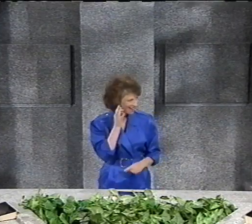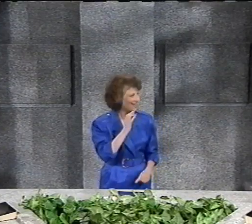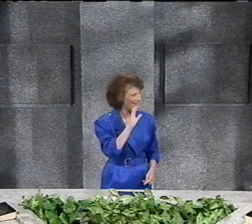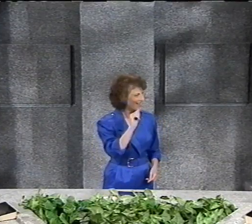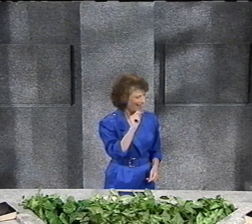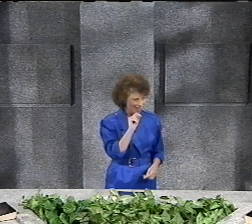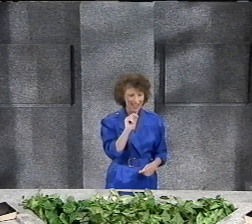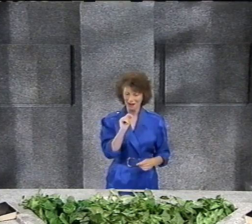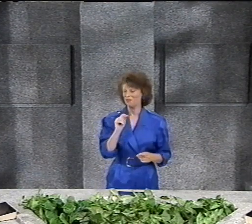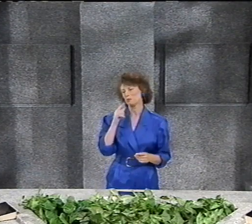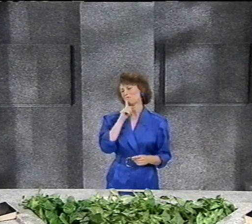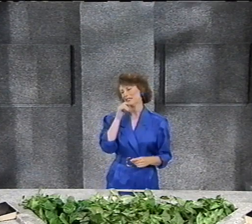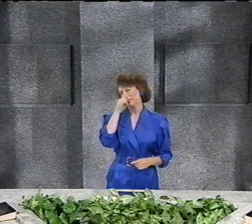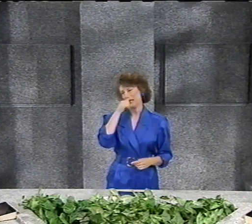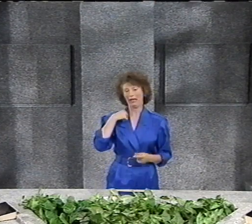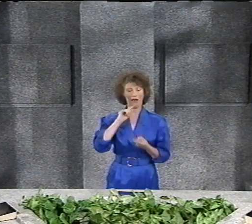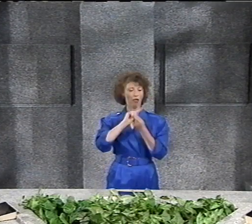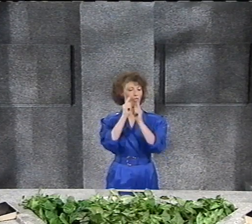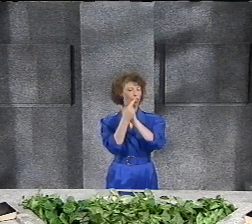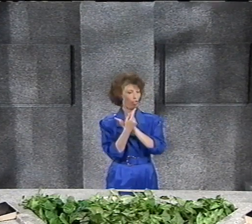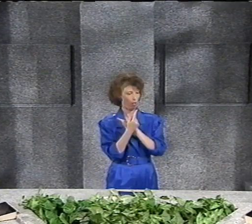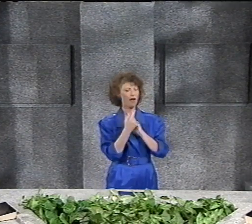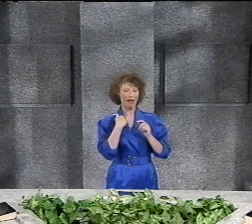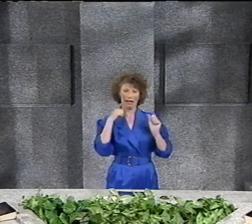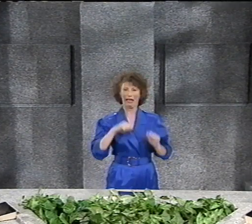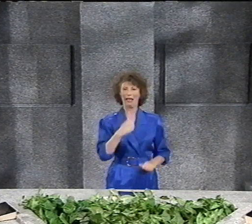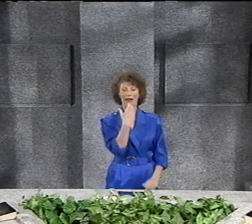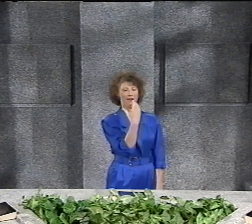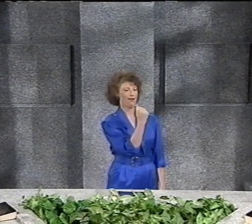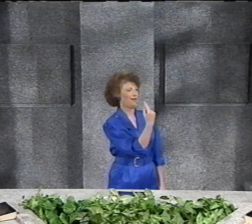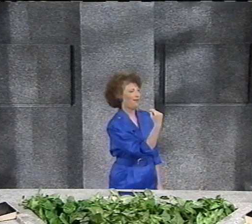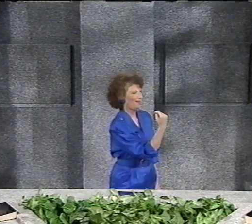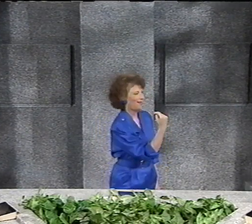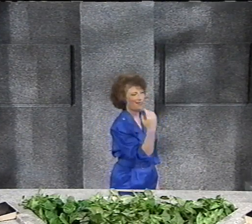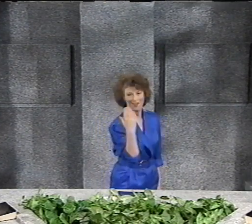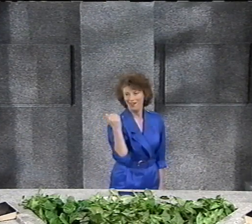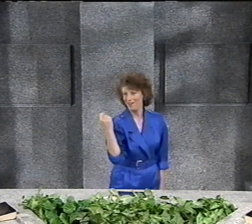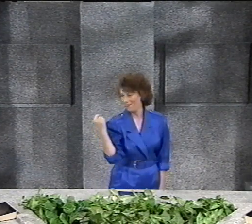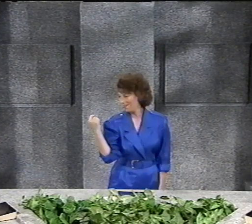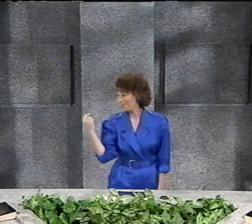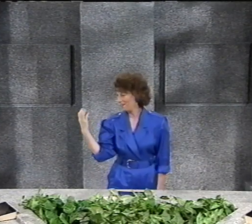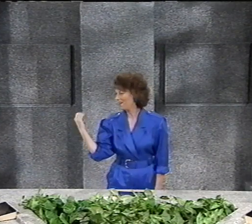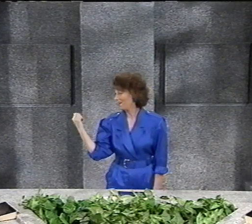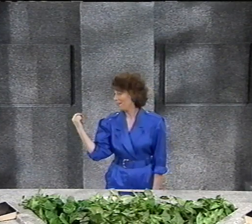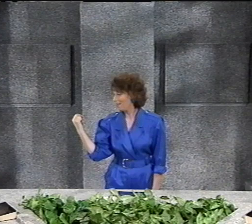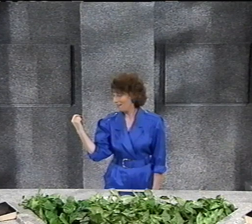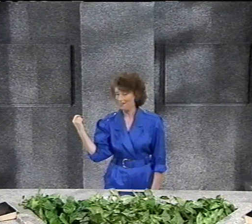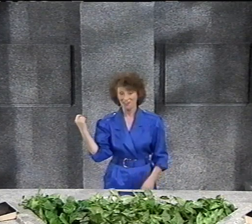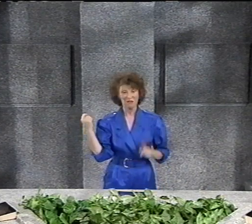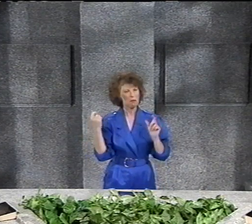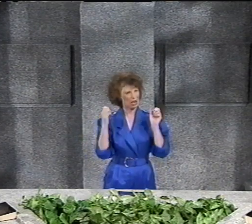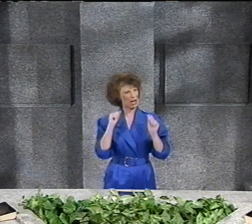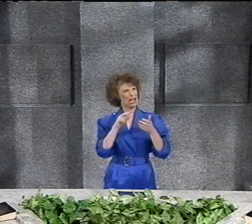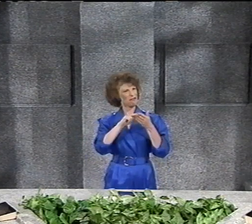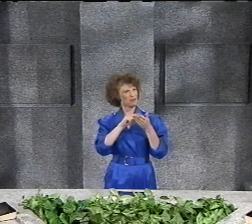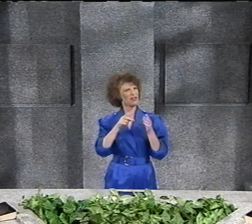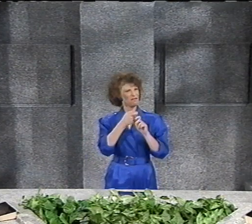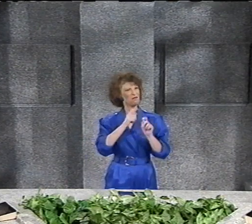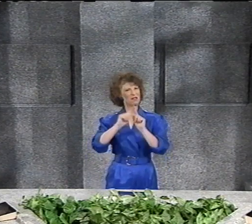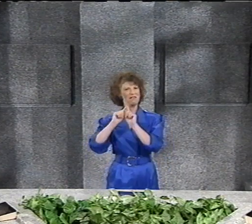Right, that was cat. Really, how silly of me for turning around. I could have just faced you and just turned my hand around. You can